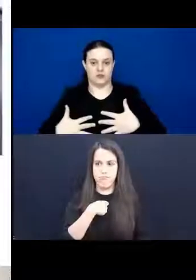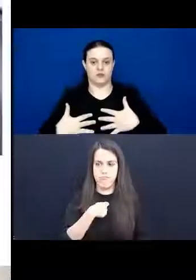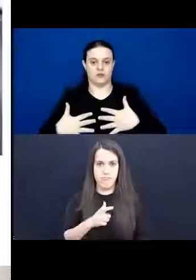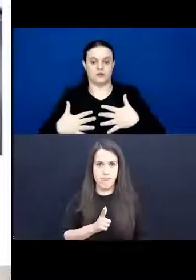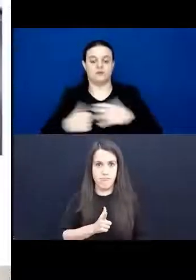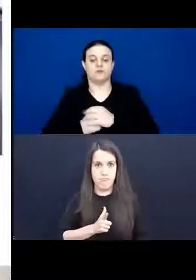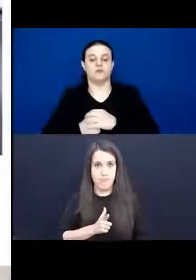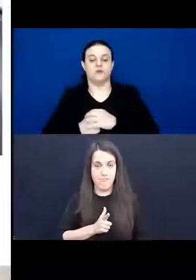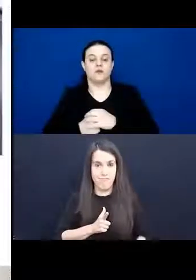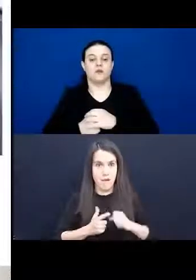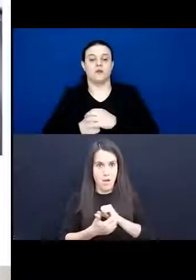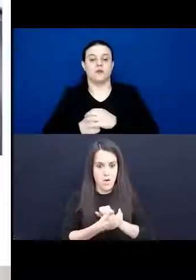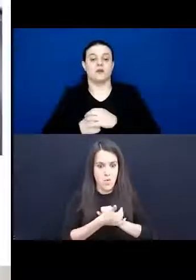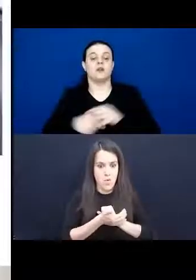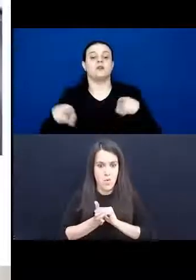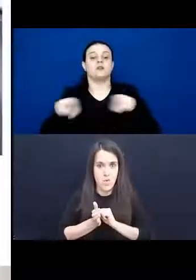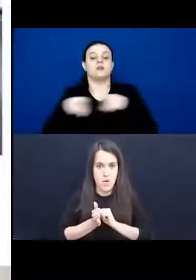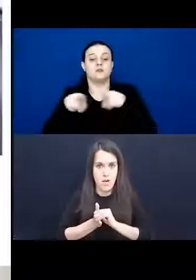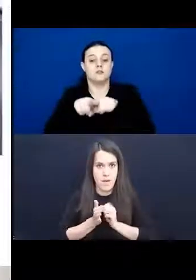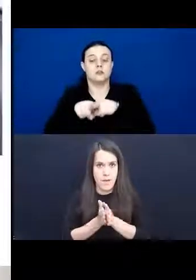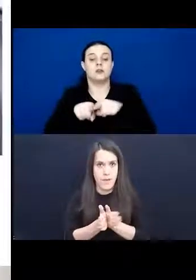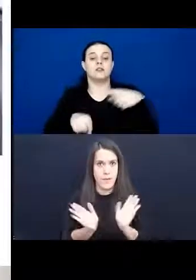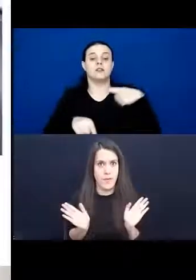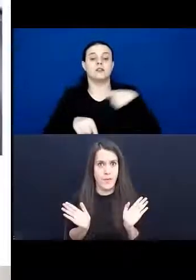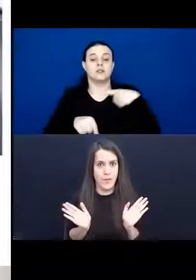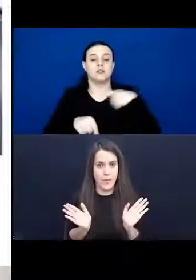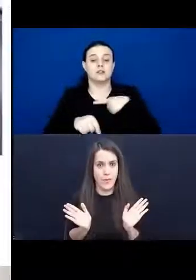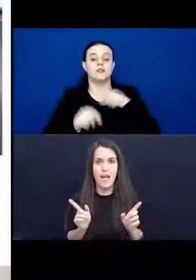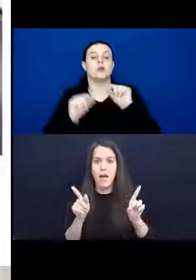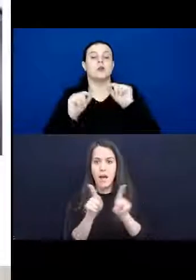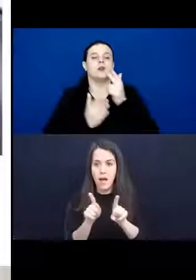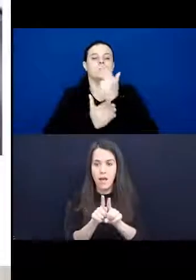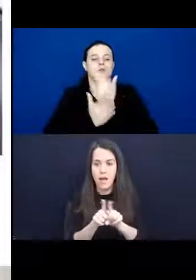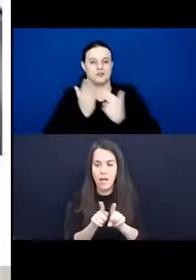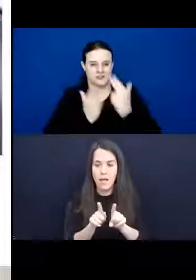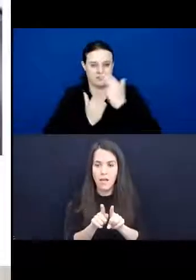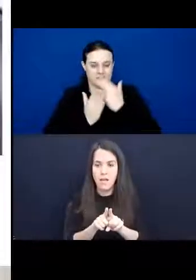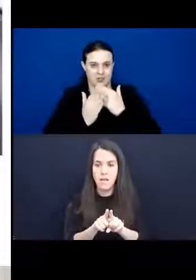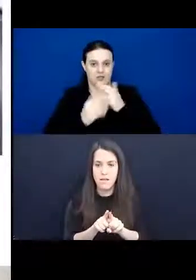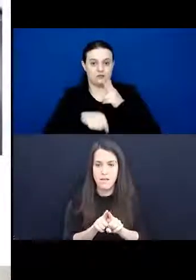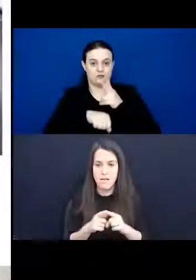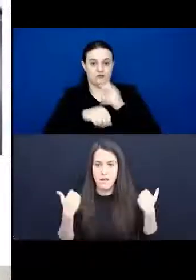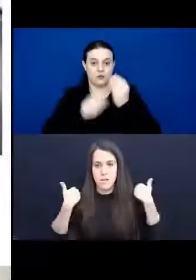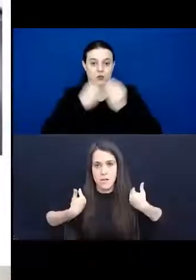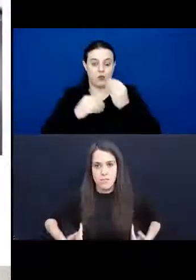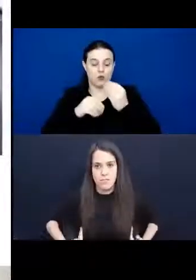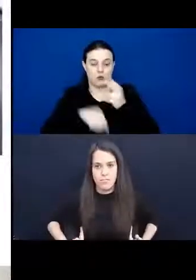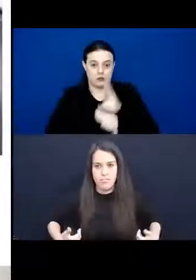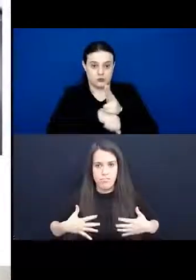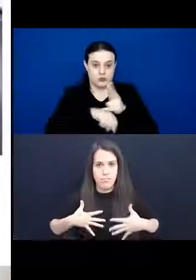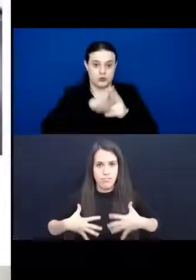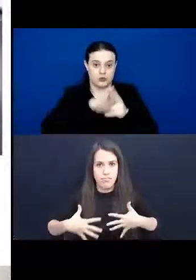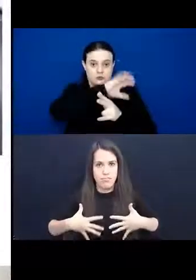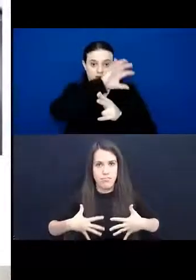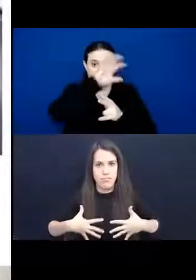vest, and also the design of the 5 vibration motors that